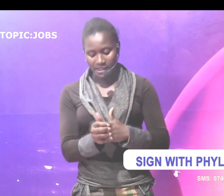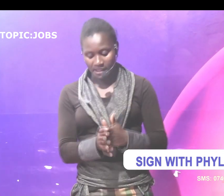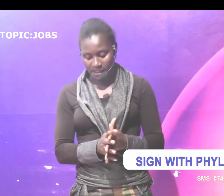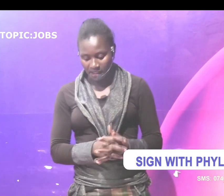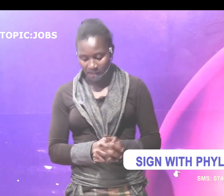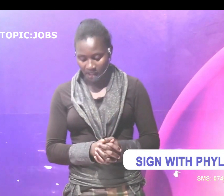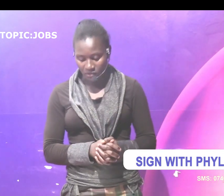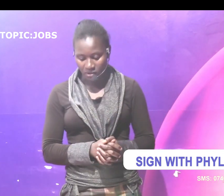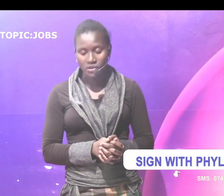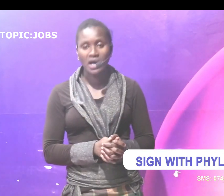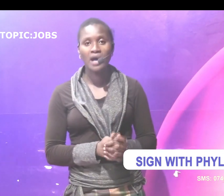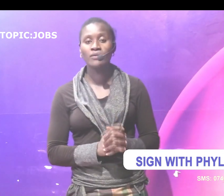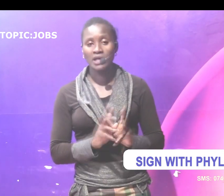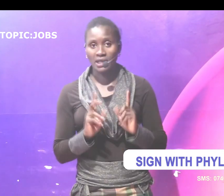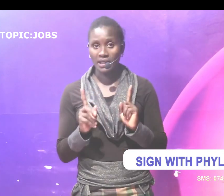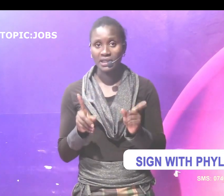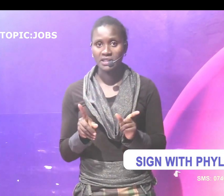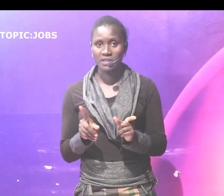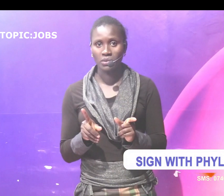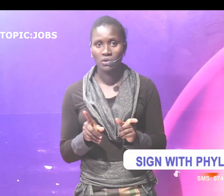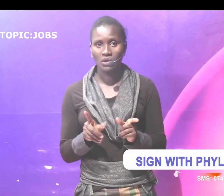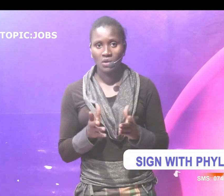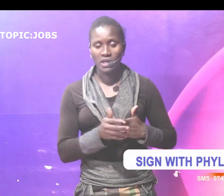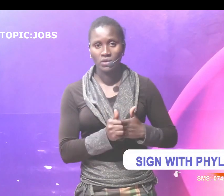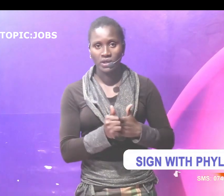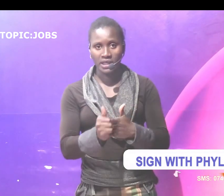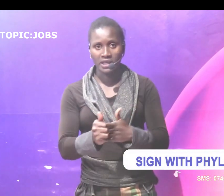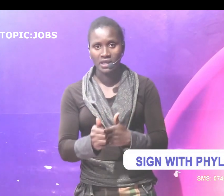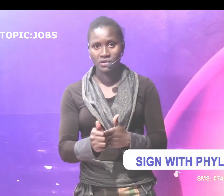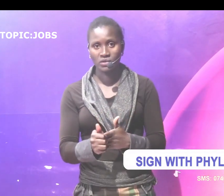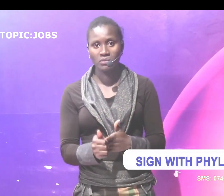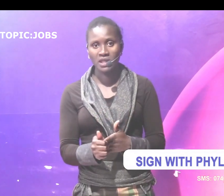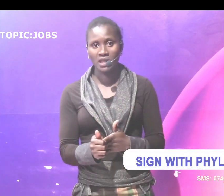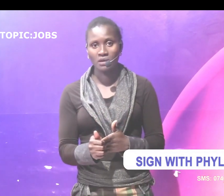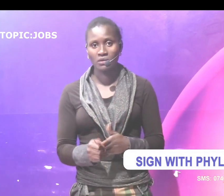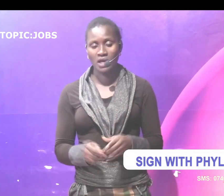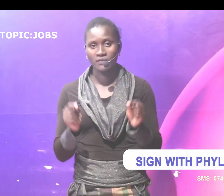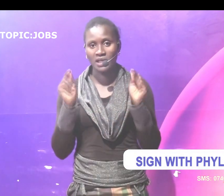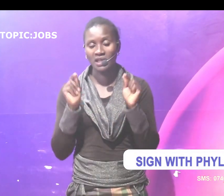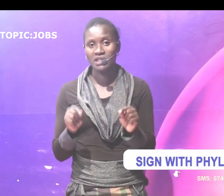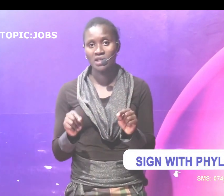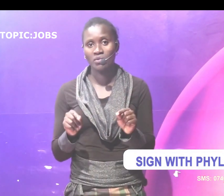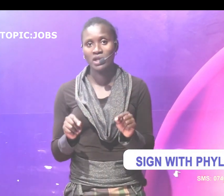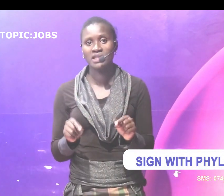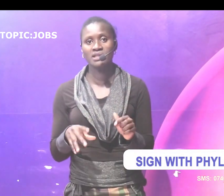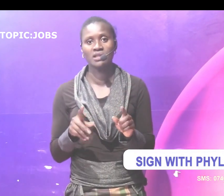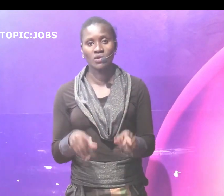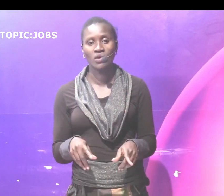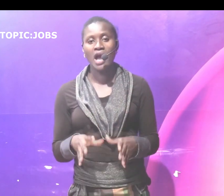And then we also have leadership. When you lead, so meaning you have the leadership qualities in you. So how